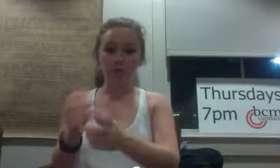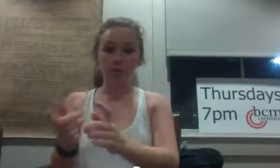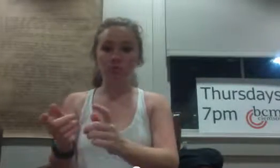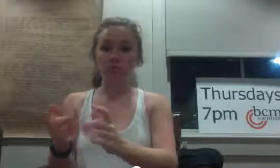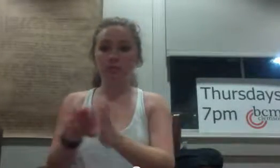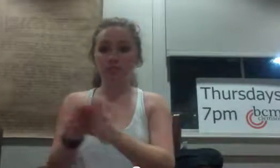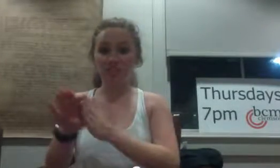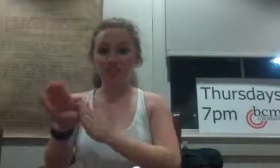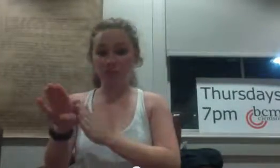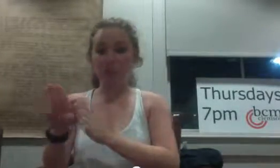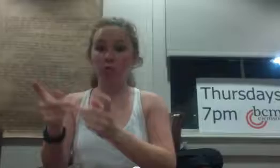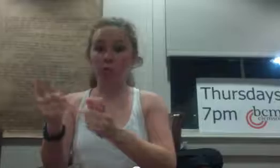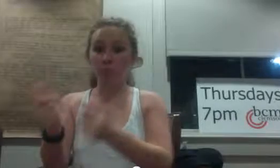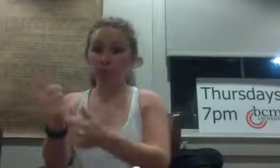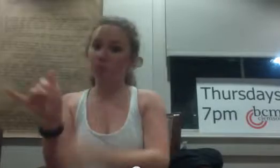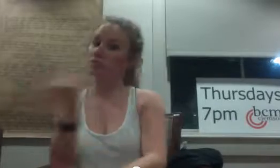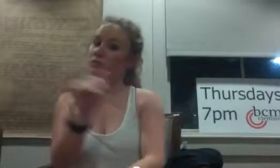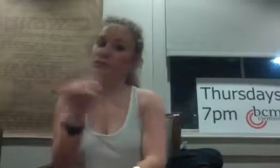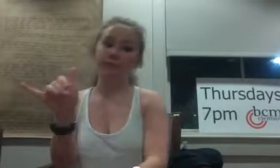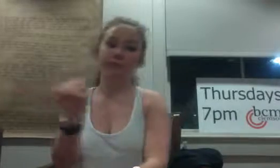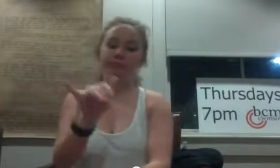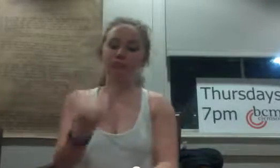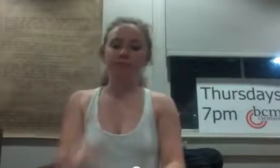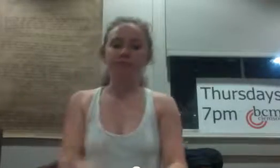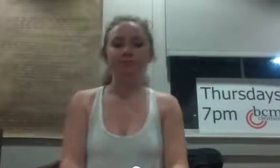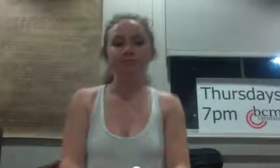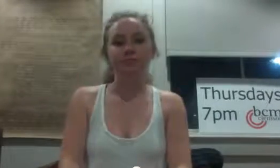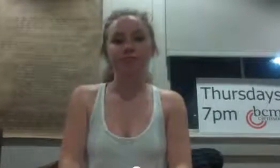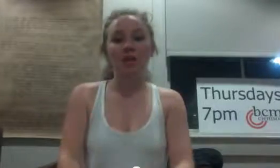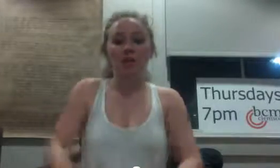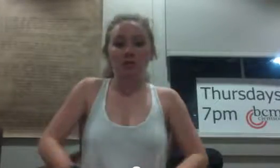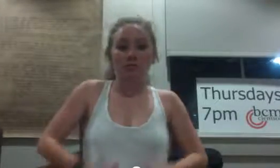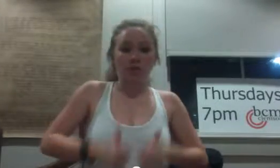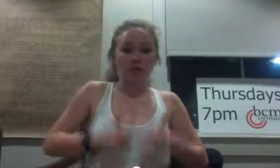They also change and develop quickly.